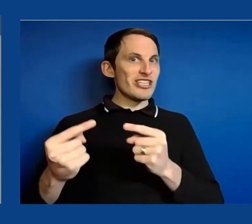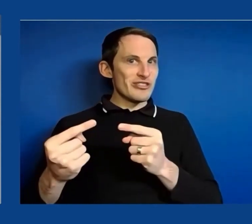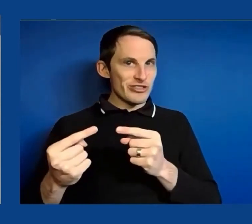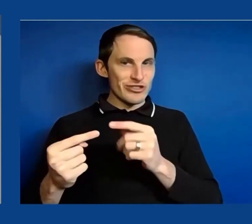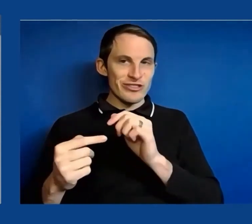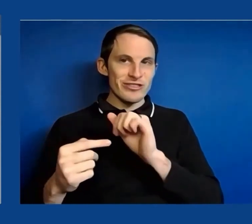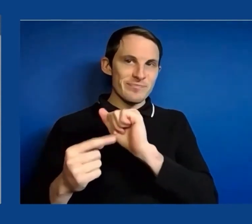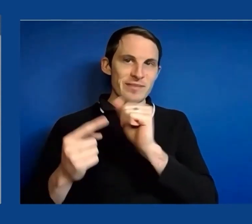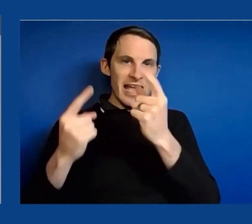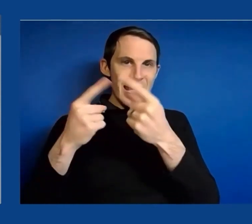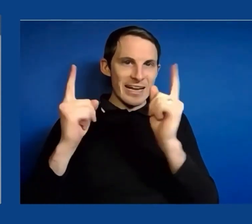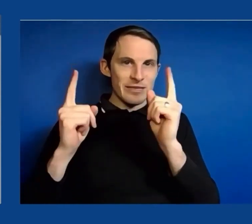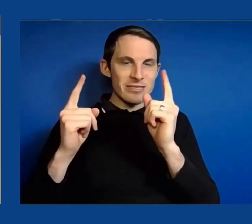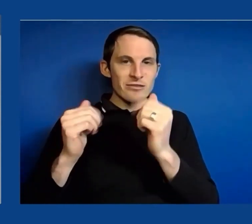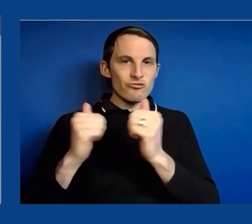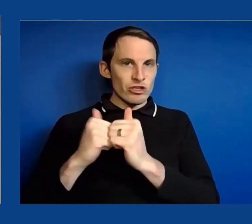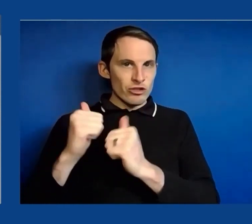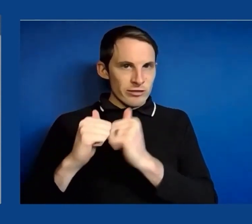academic structure,